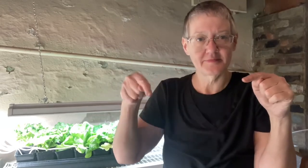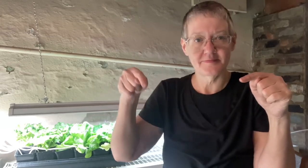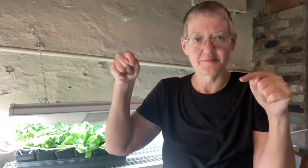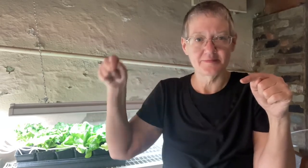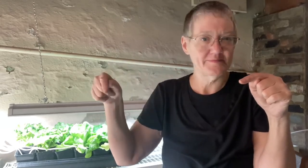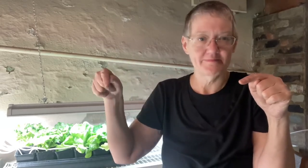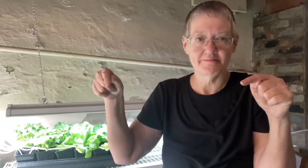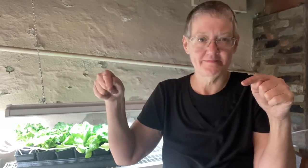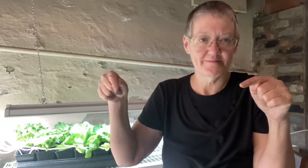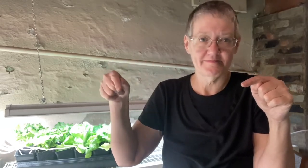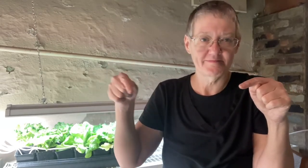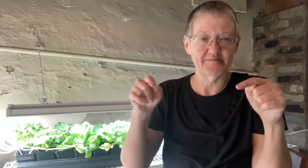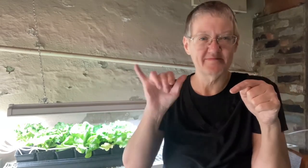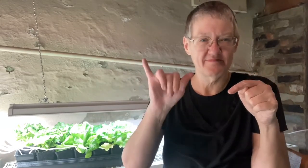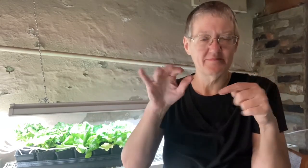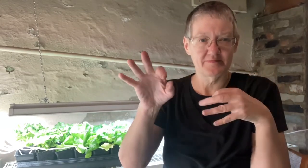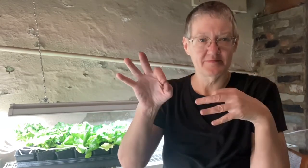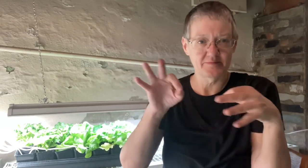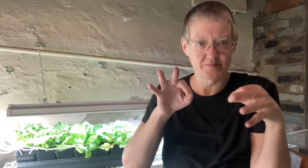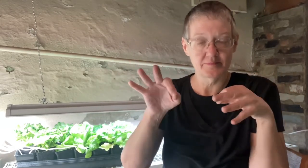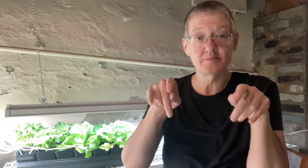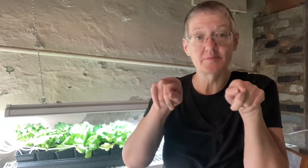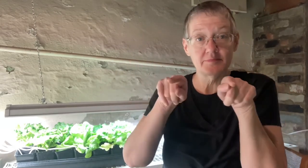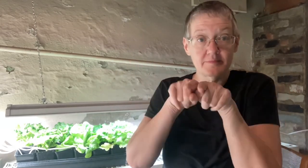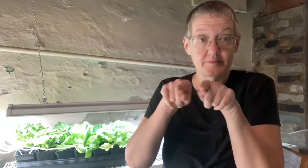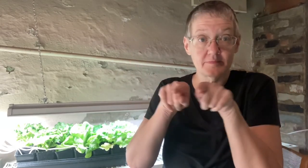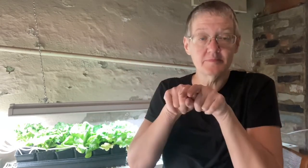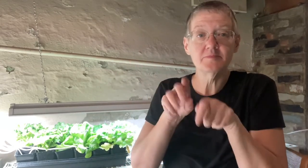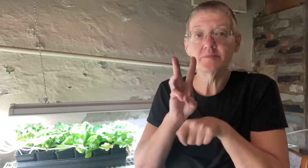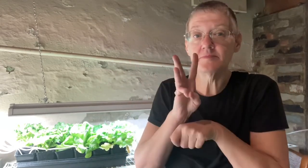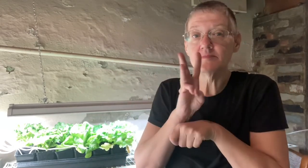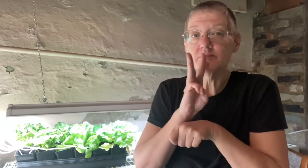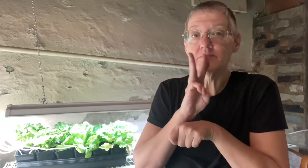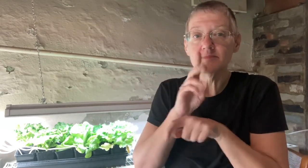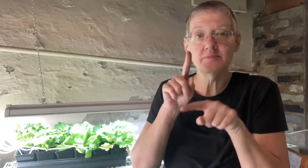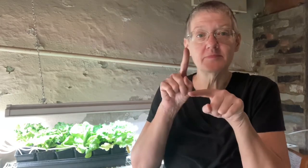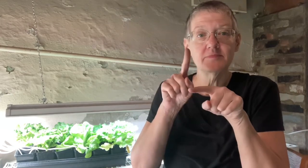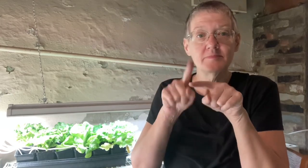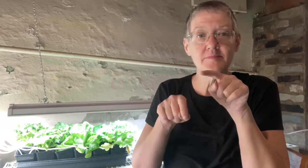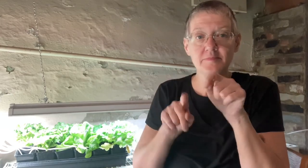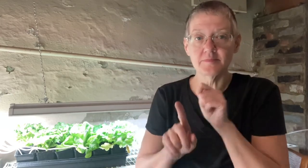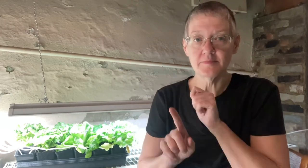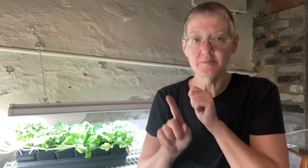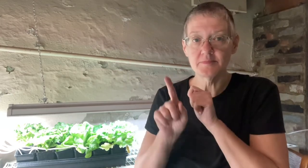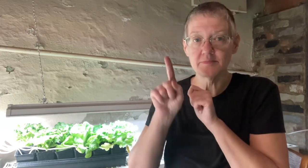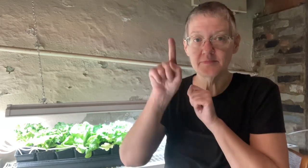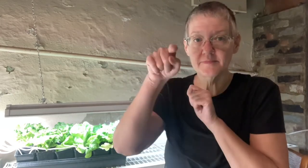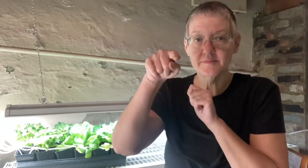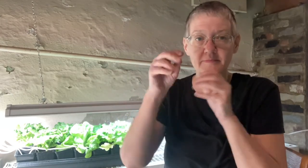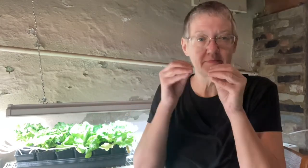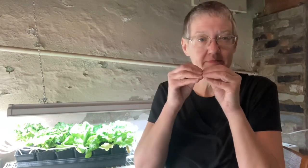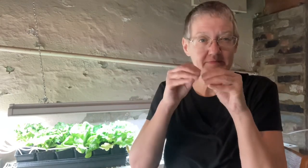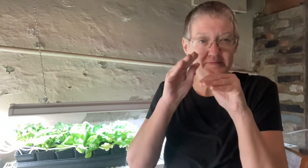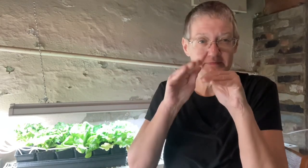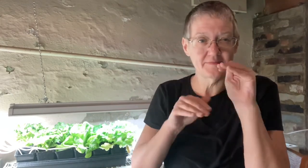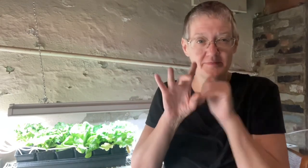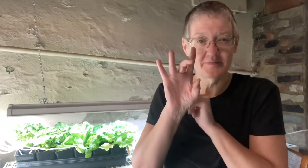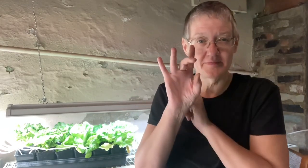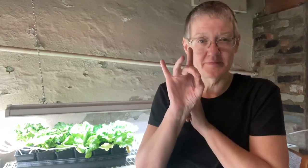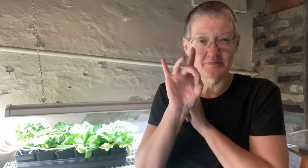can't, loop it from pot to pot. That was in the instructions. Also, that the water can't climb more than